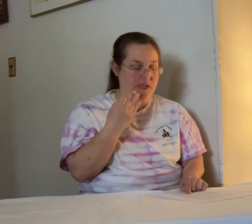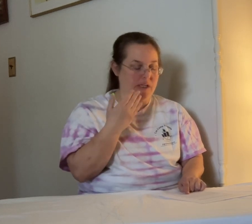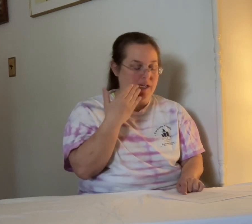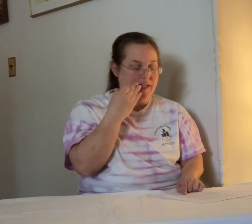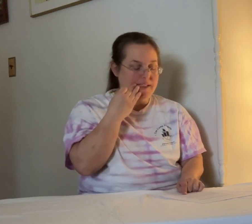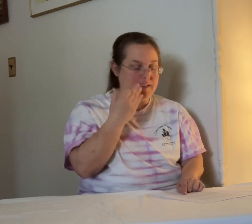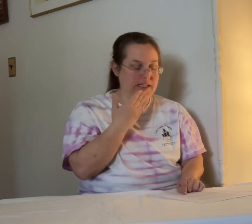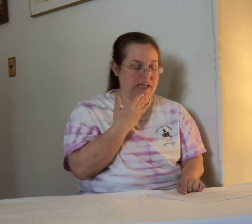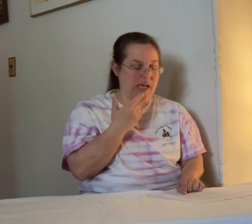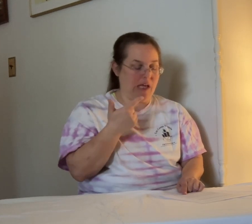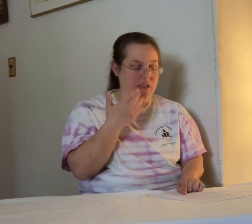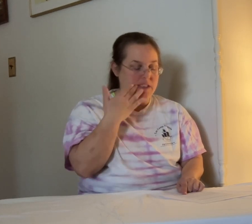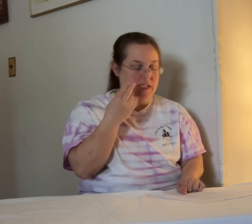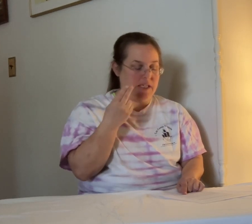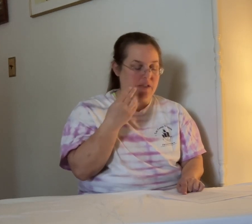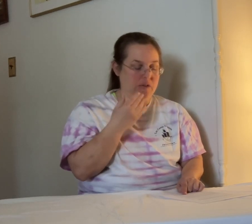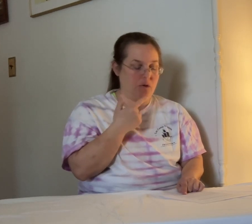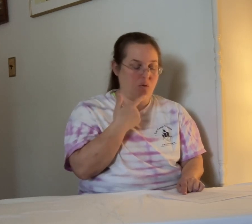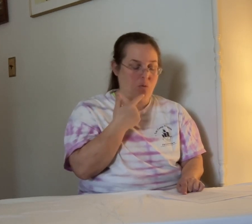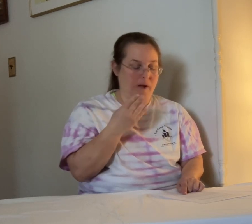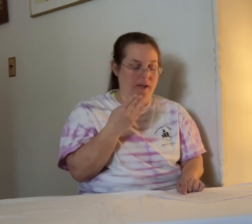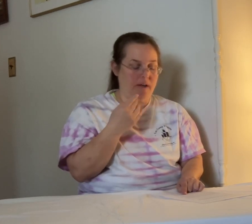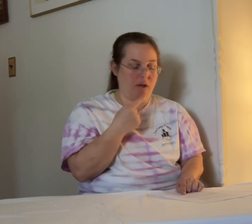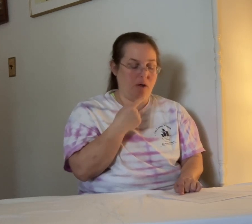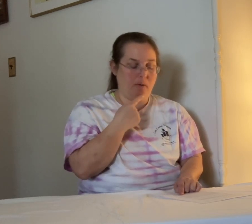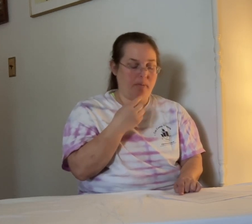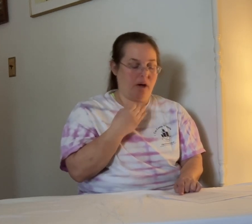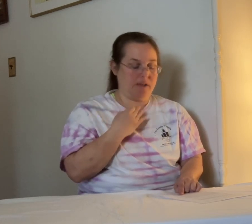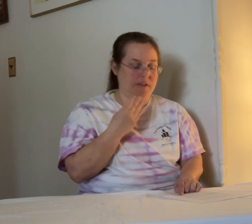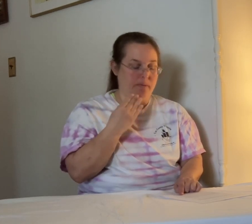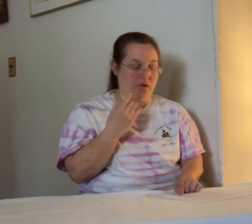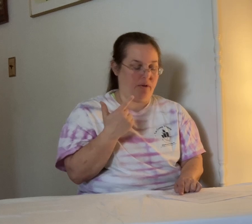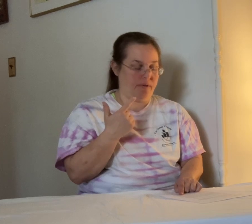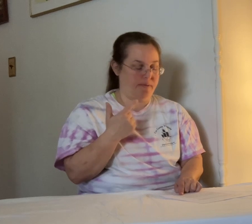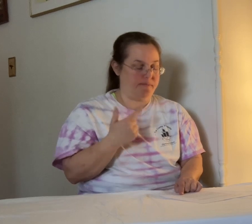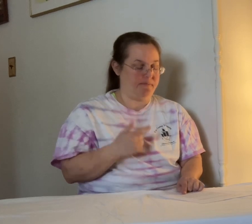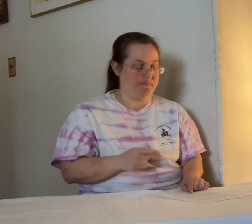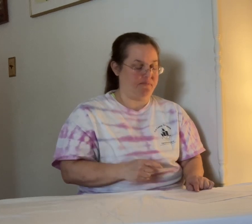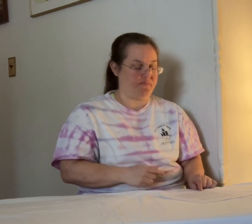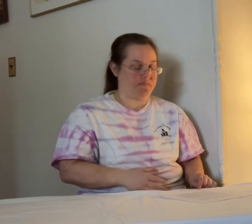in-person CLTs when possible.